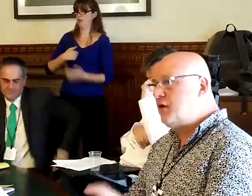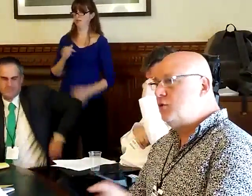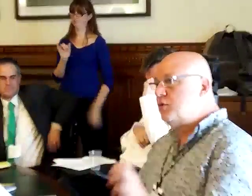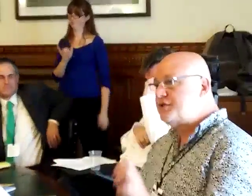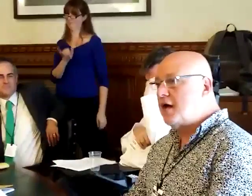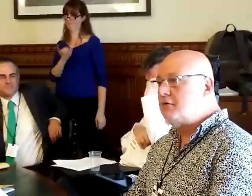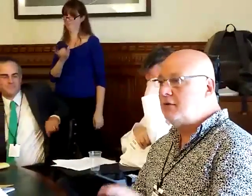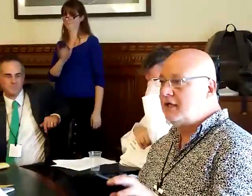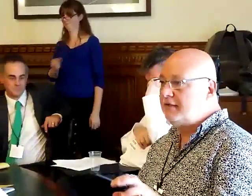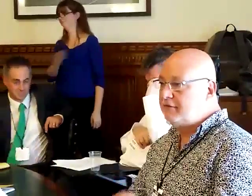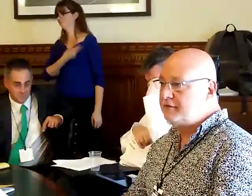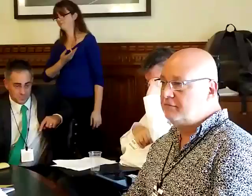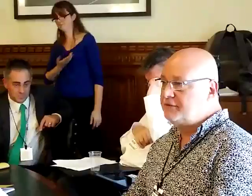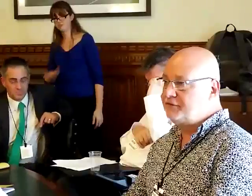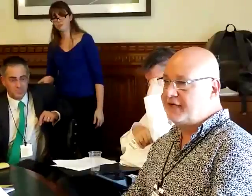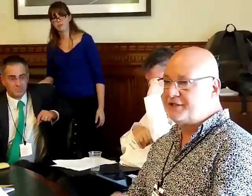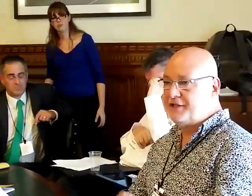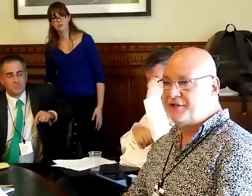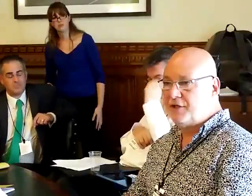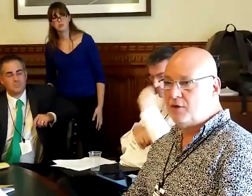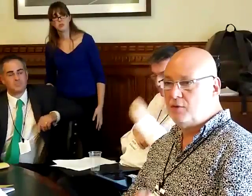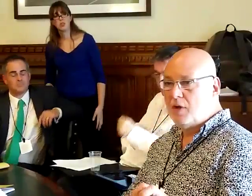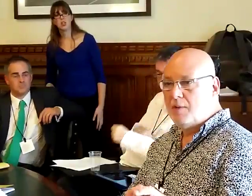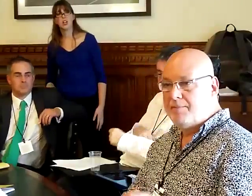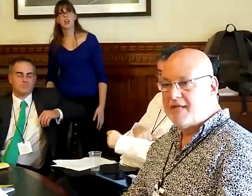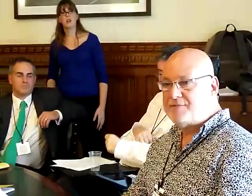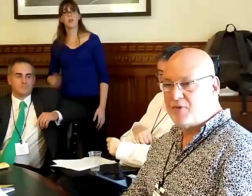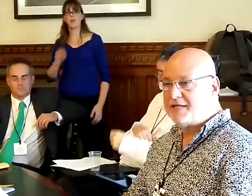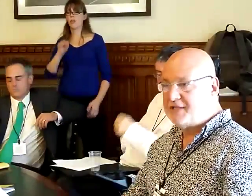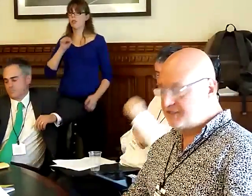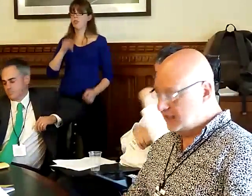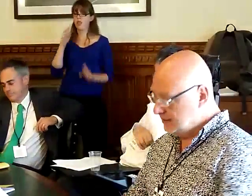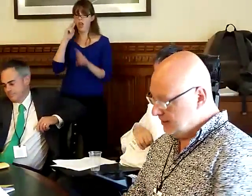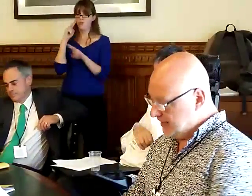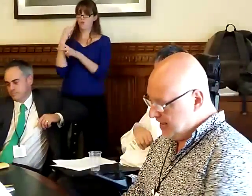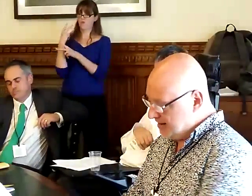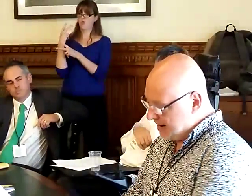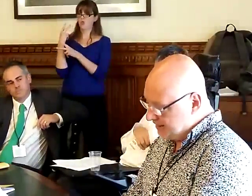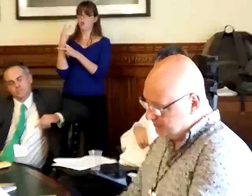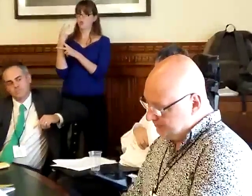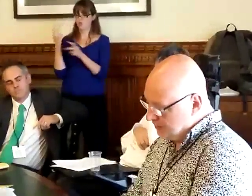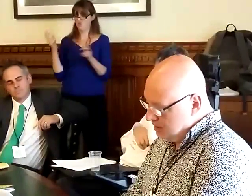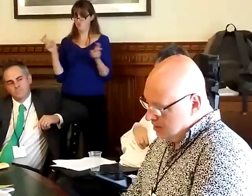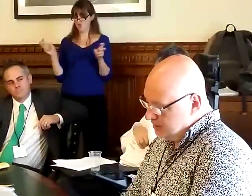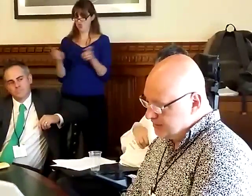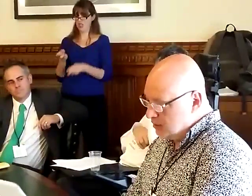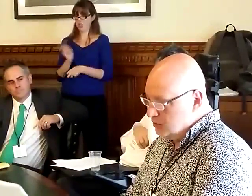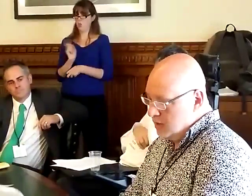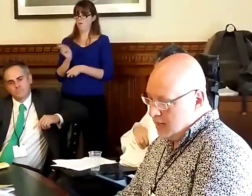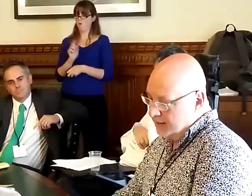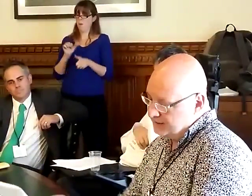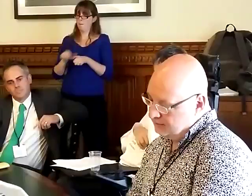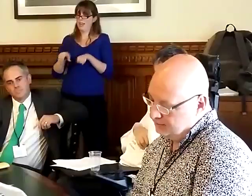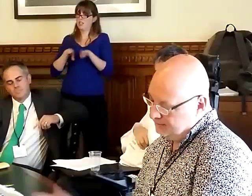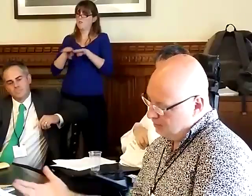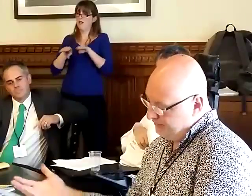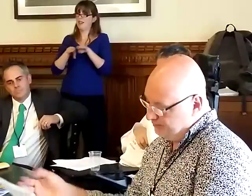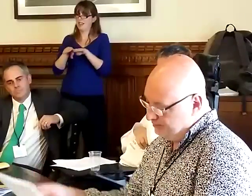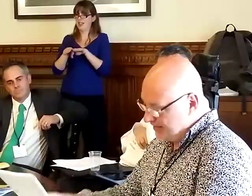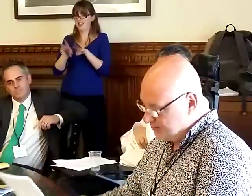But that review was only restricted to best practice under the Care Act. So,